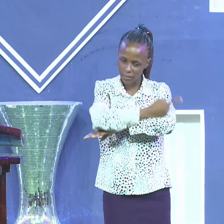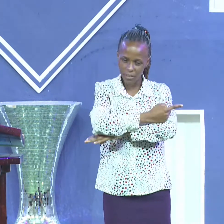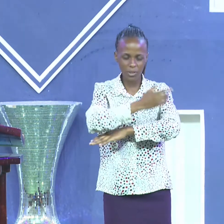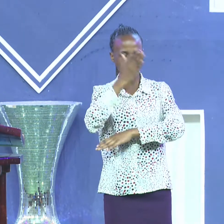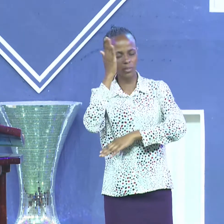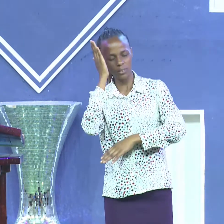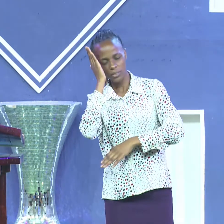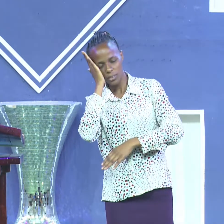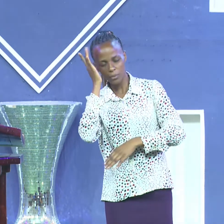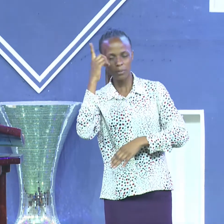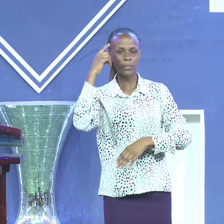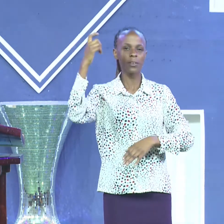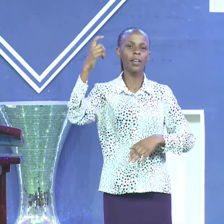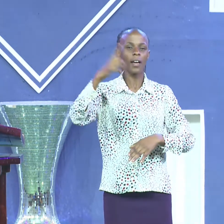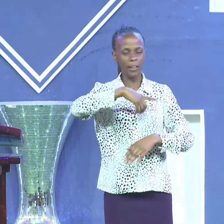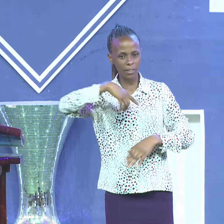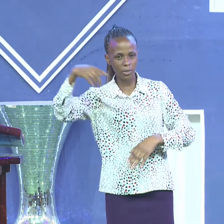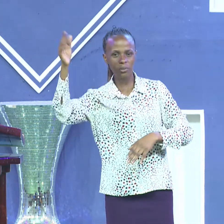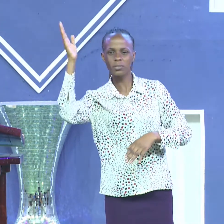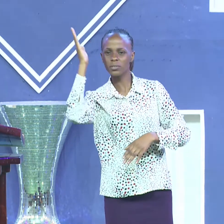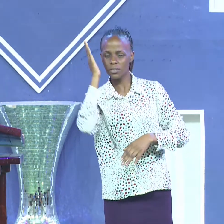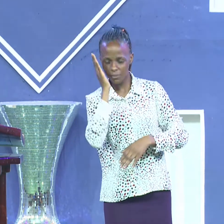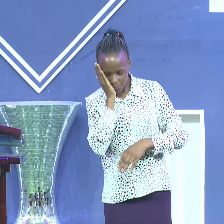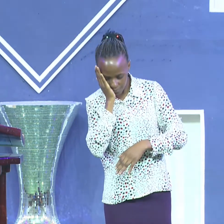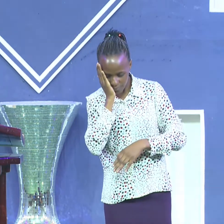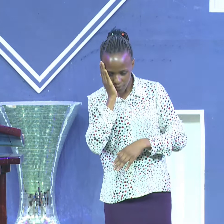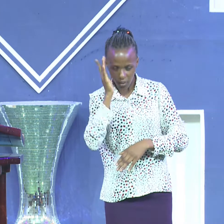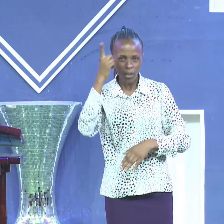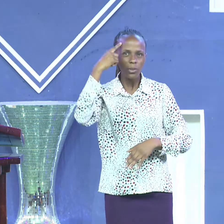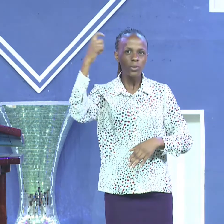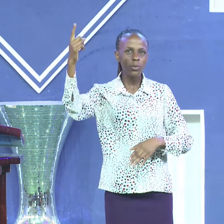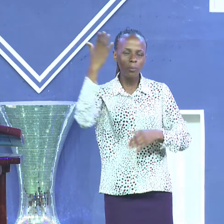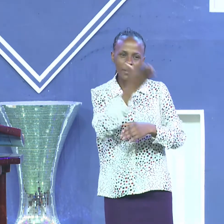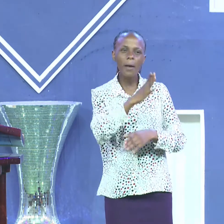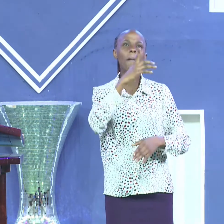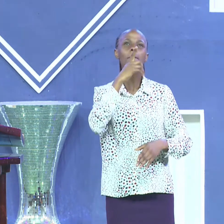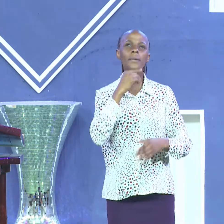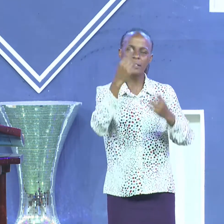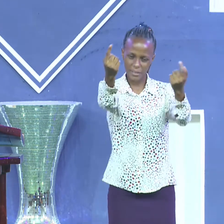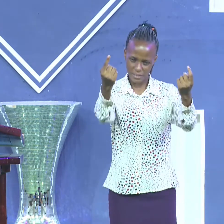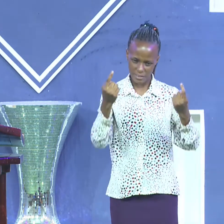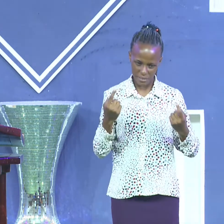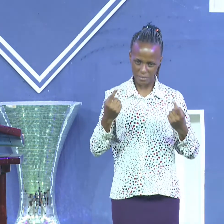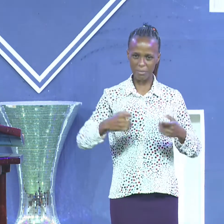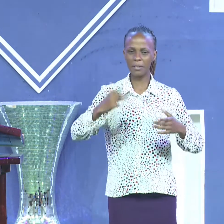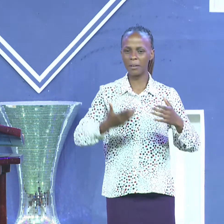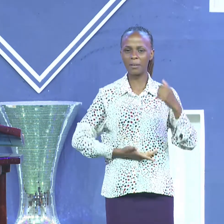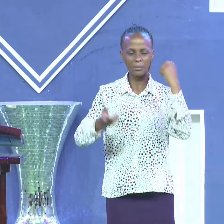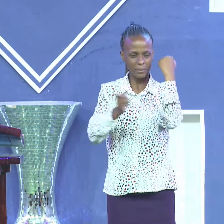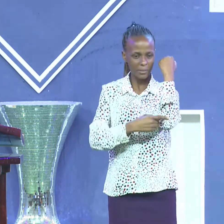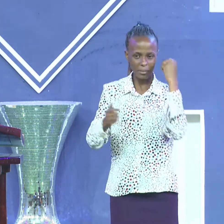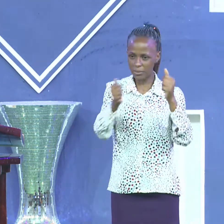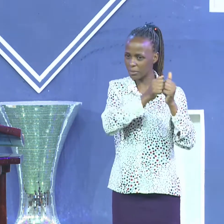Whenever you sleep and dream, you go to your bed to sleep. You dream when the men that come